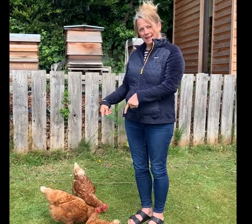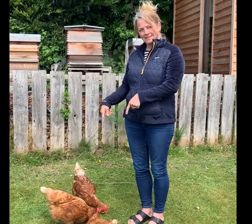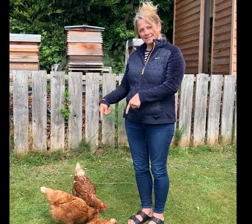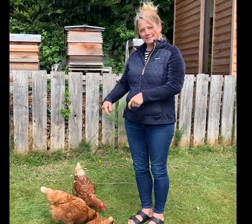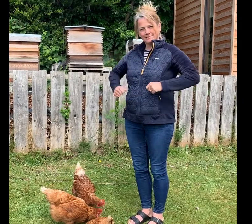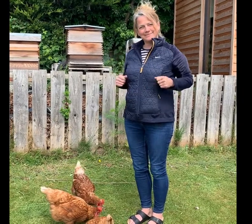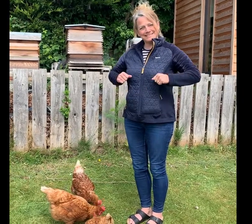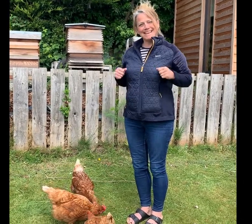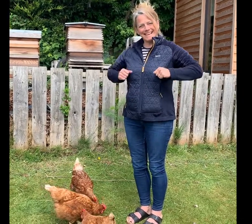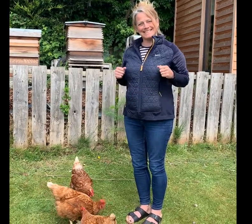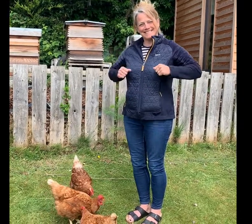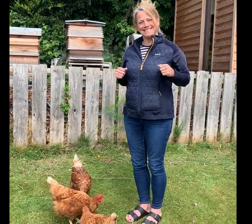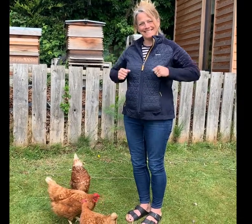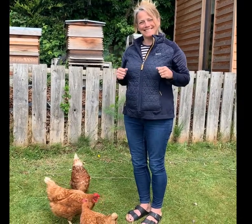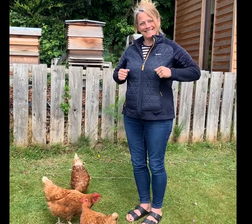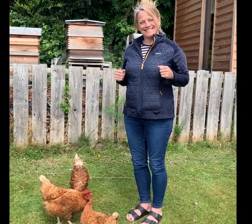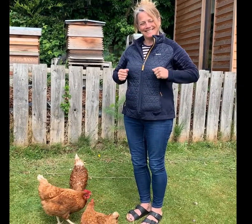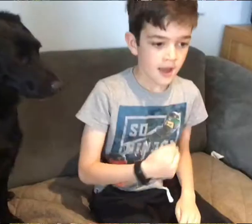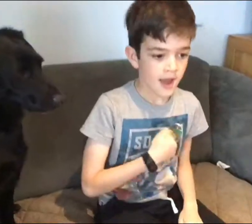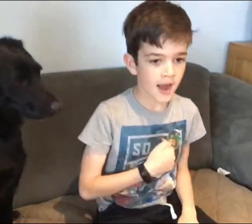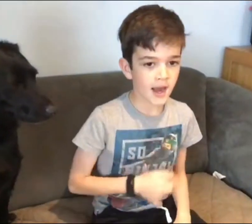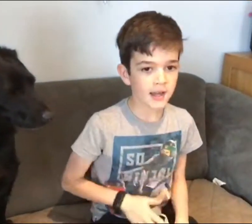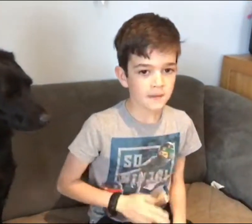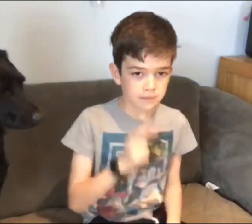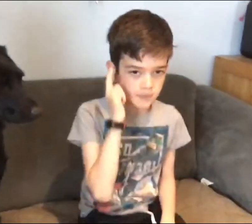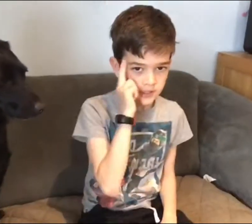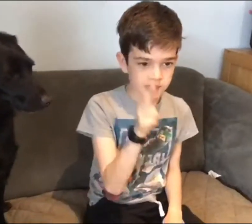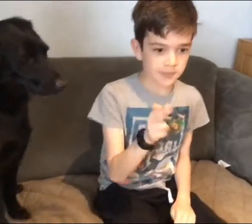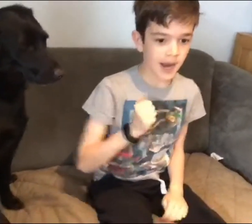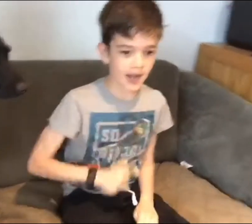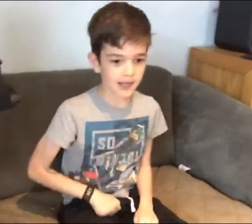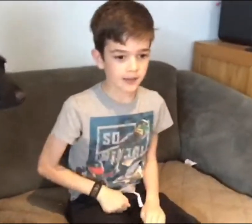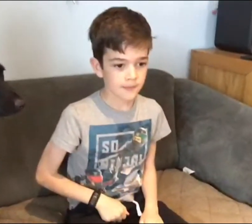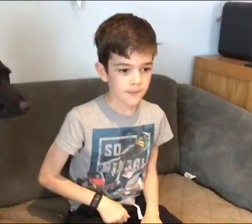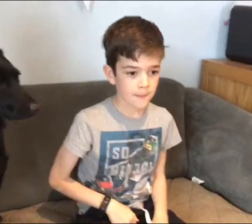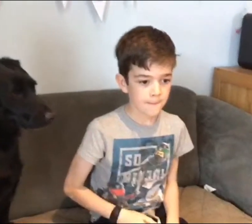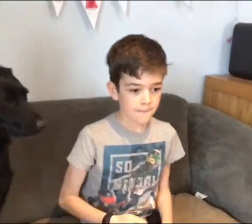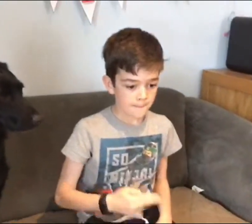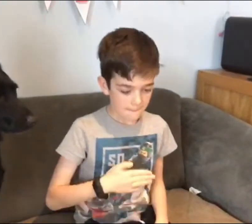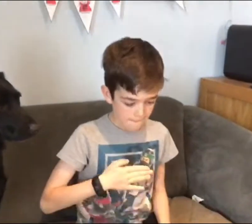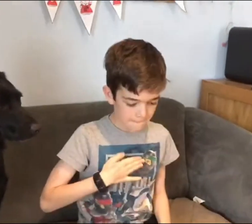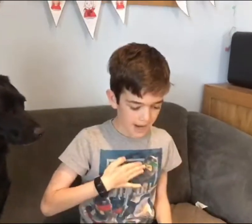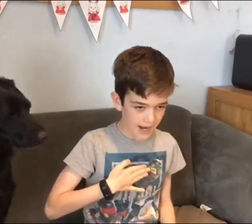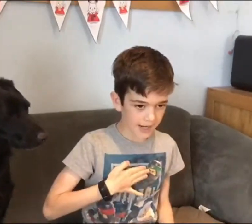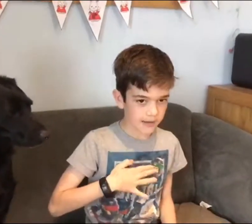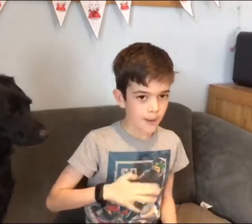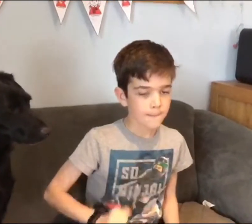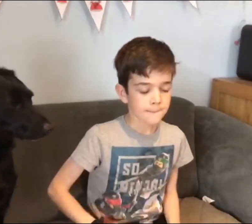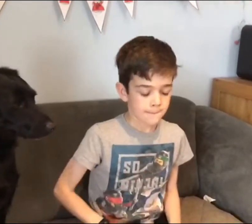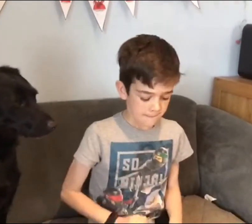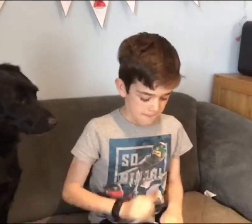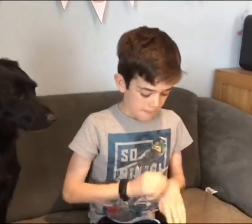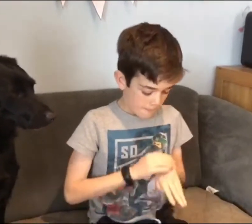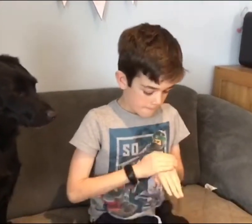And chickens. I spy my